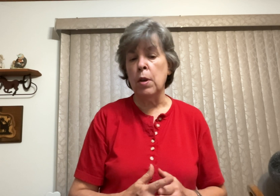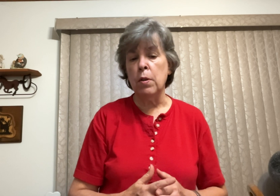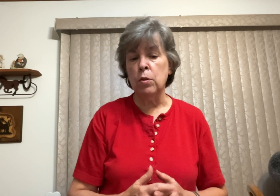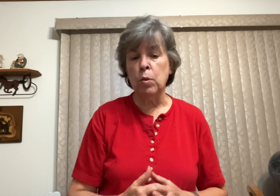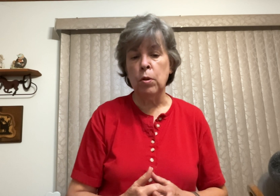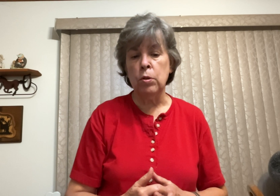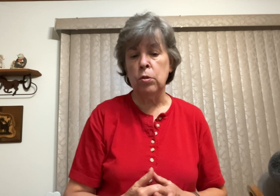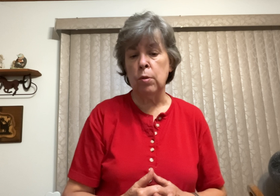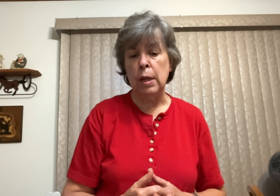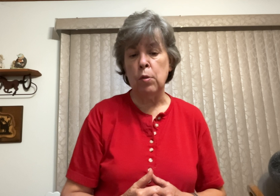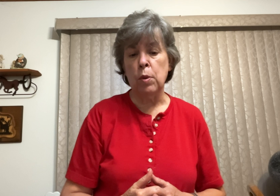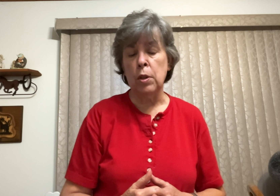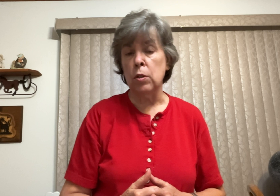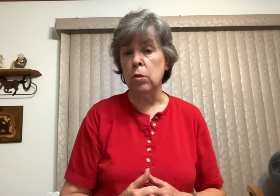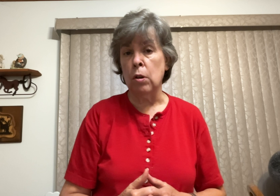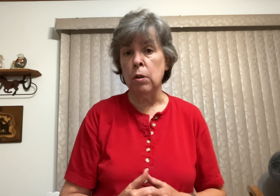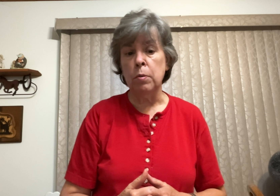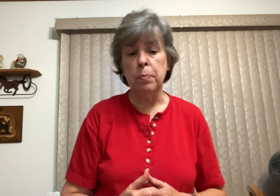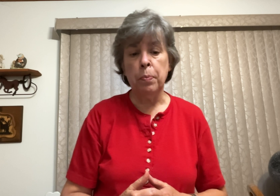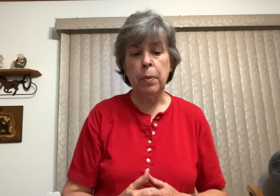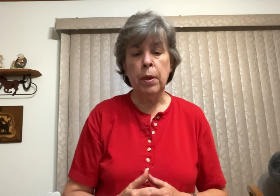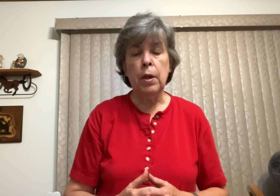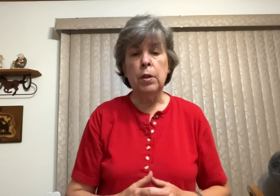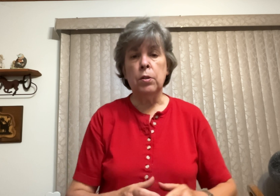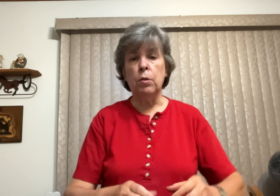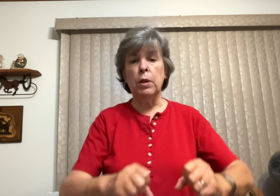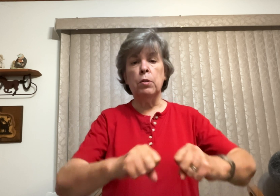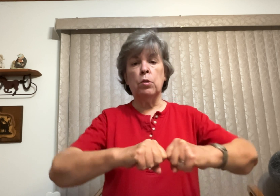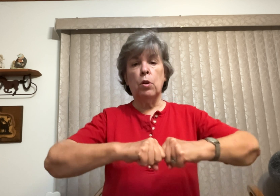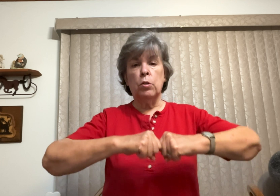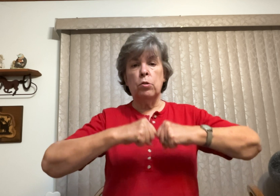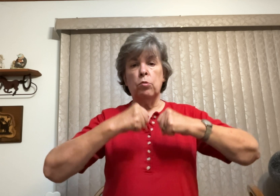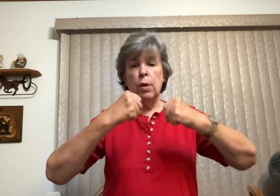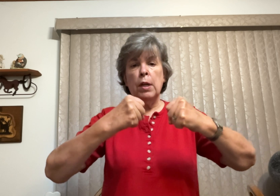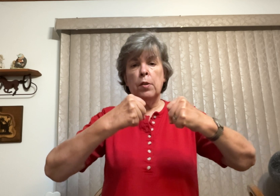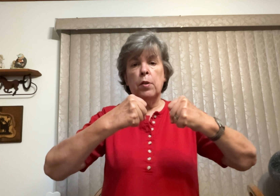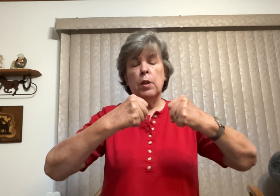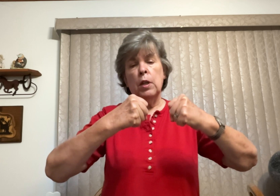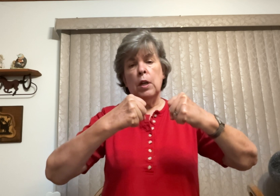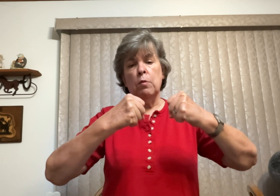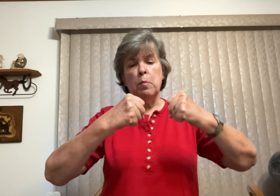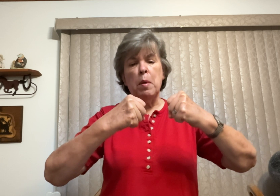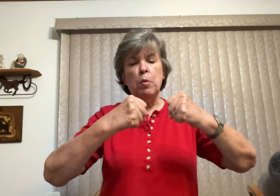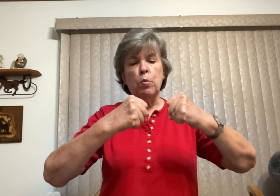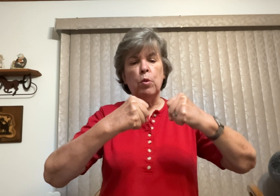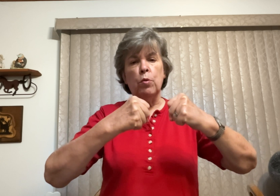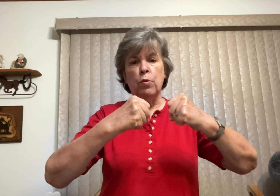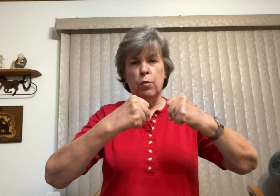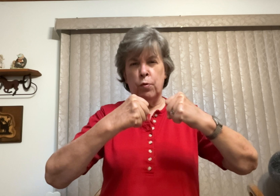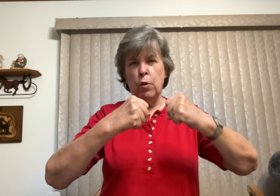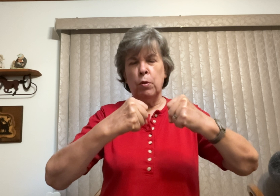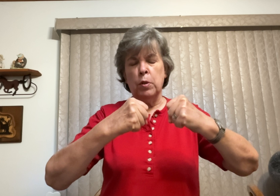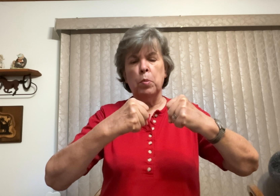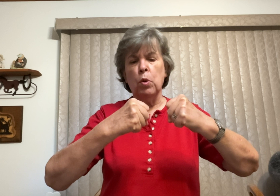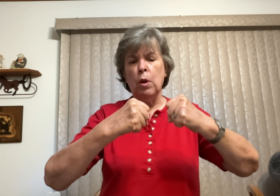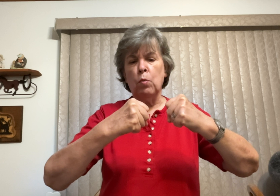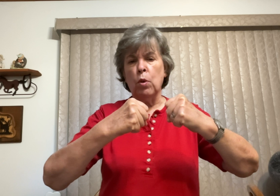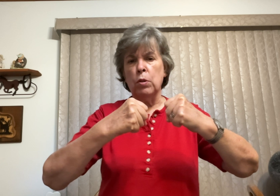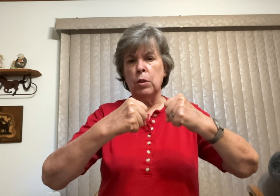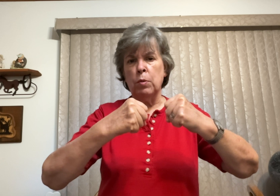those words, strength within sorrow. So here's our strength. And remember, we'll focus more on words that we've